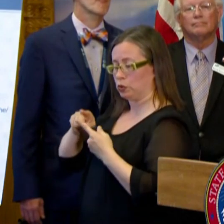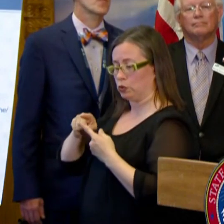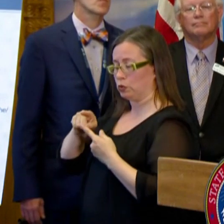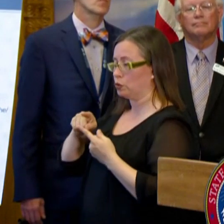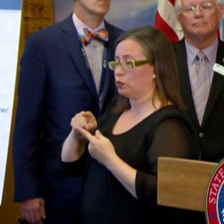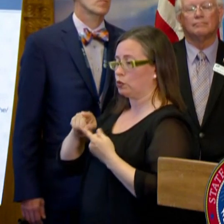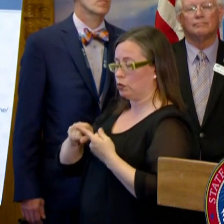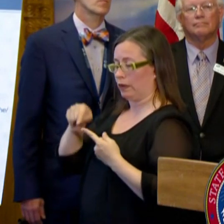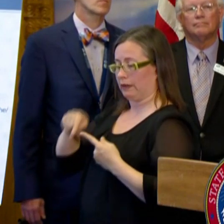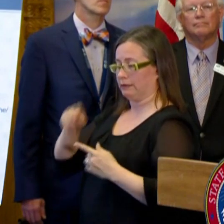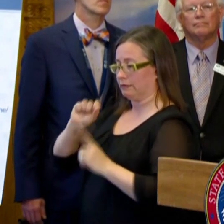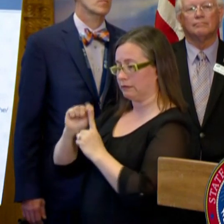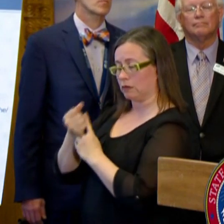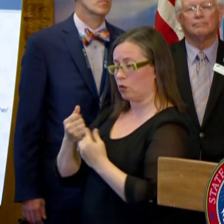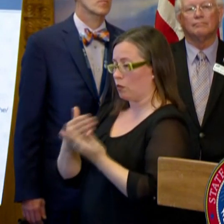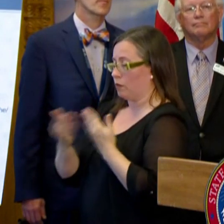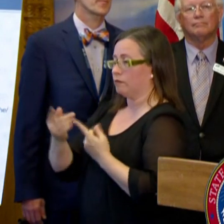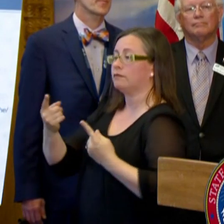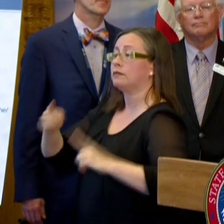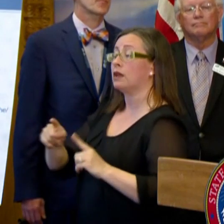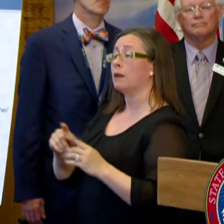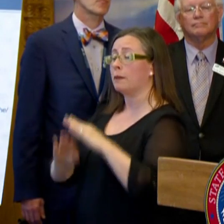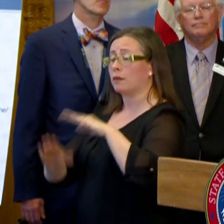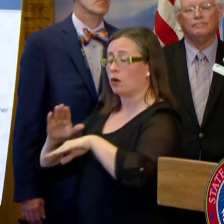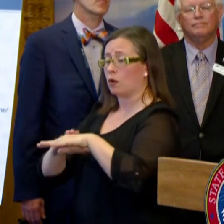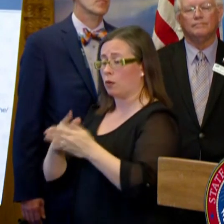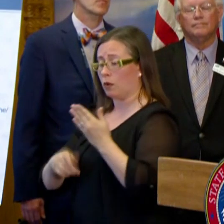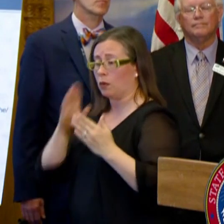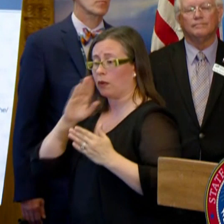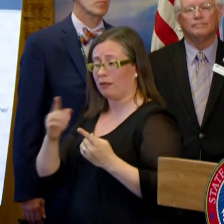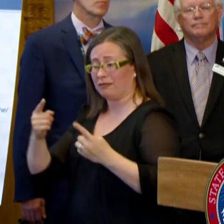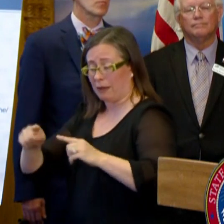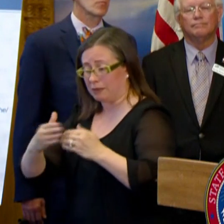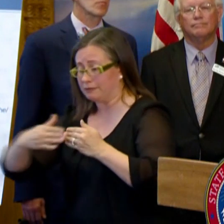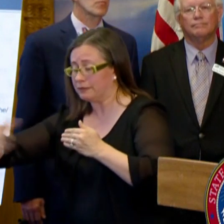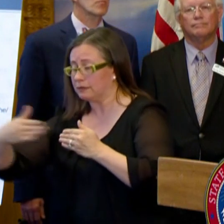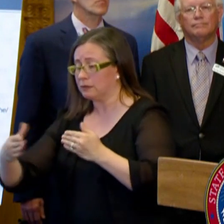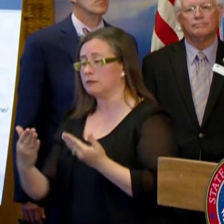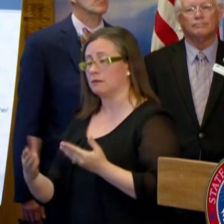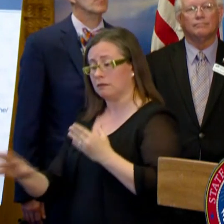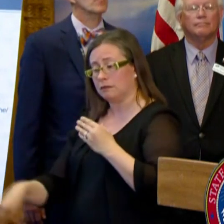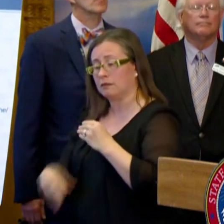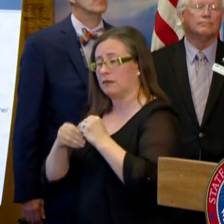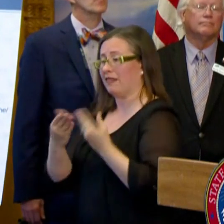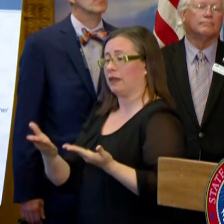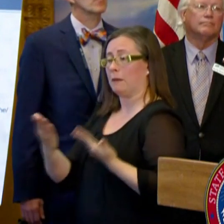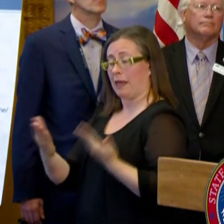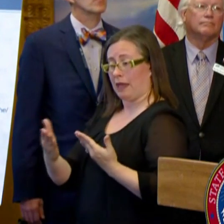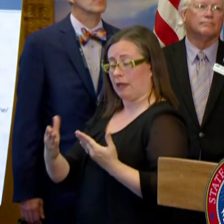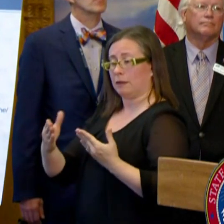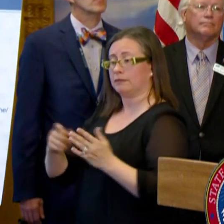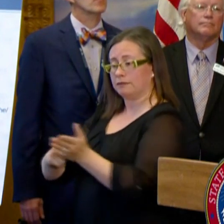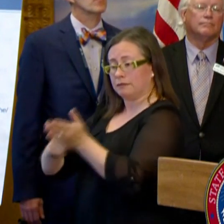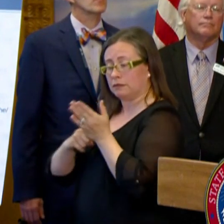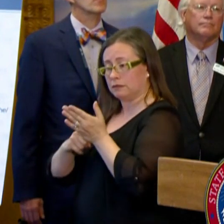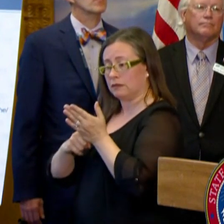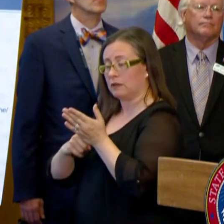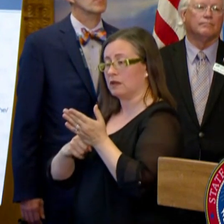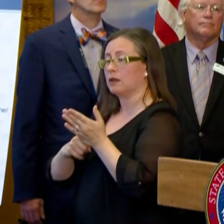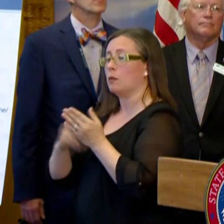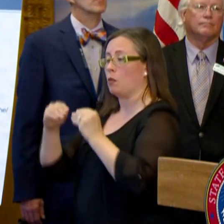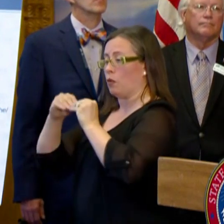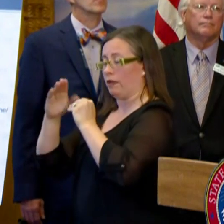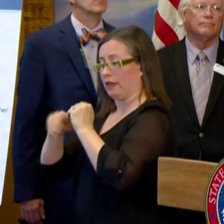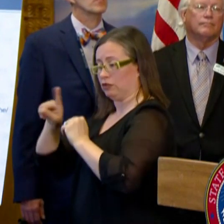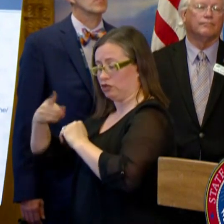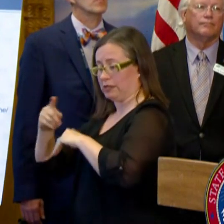occurs here in Colorado. Based on how things progress, additional steps may be needed beyond the implementation of the State Emergency